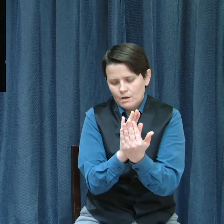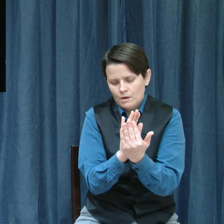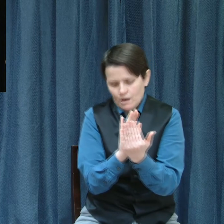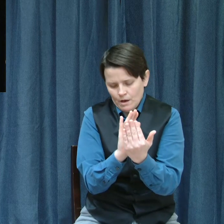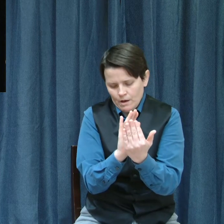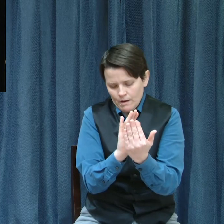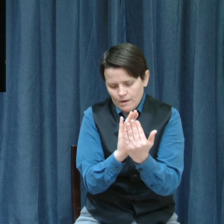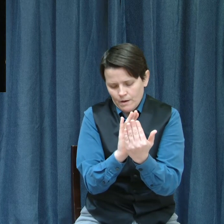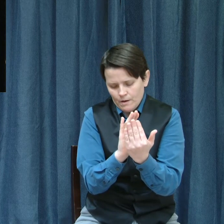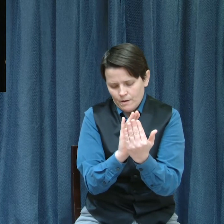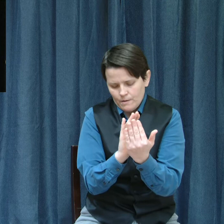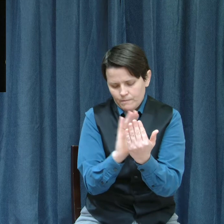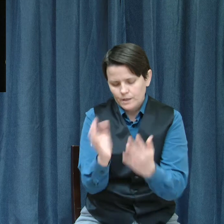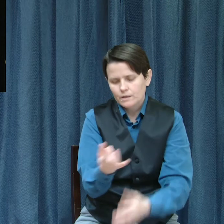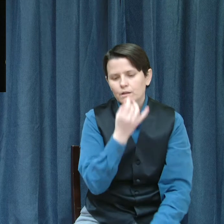and light